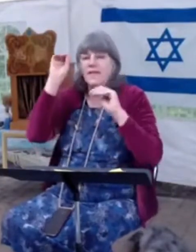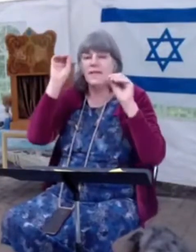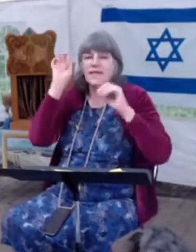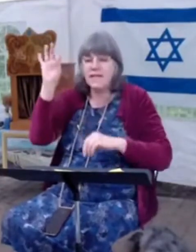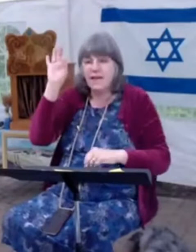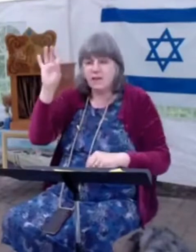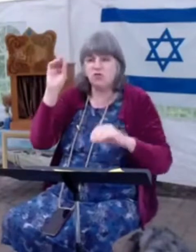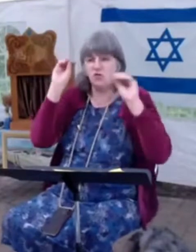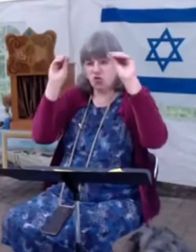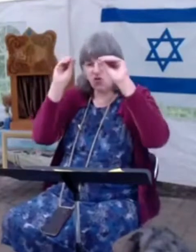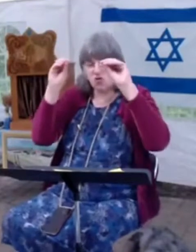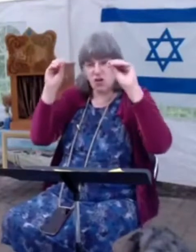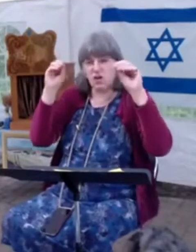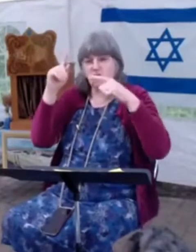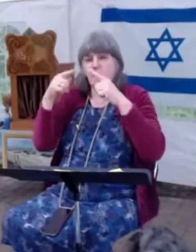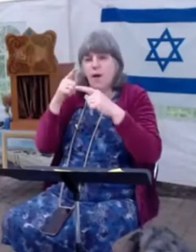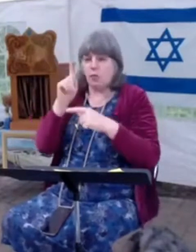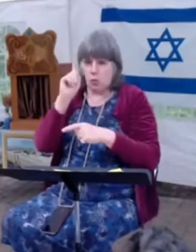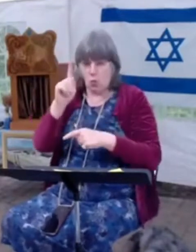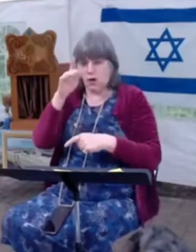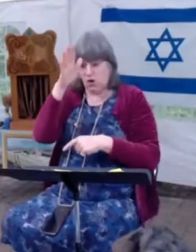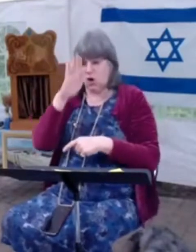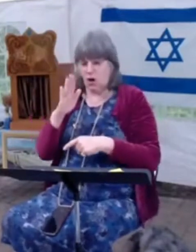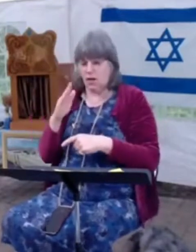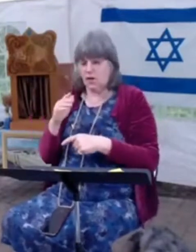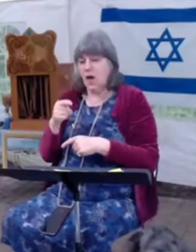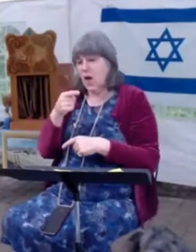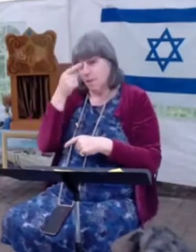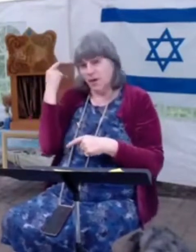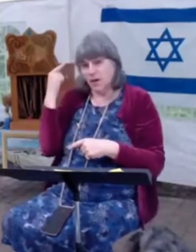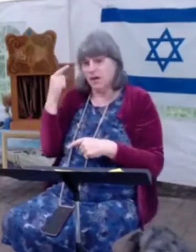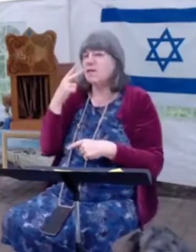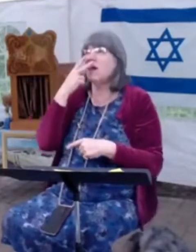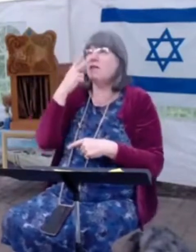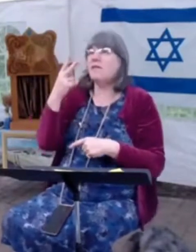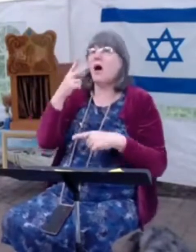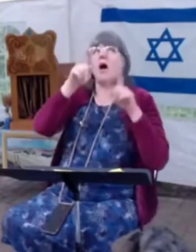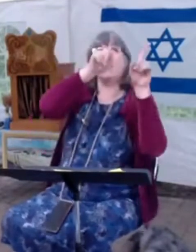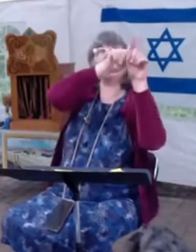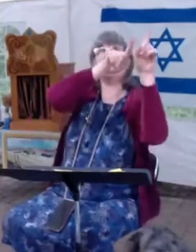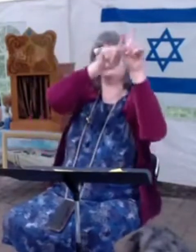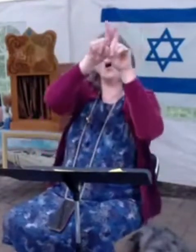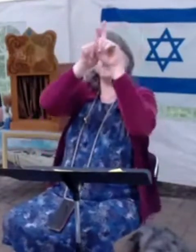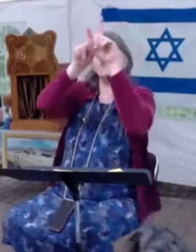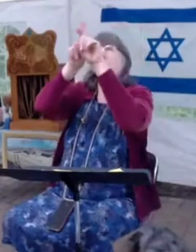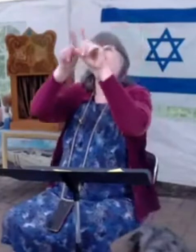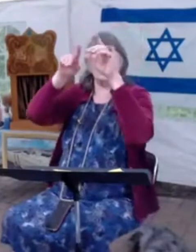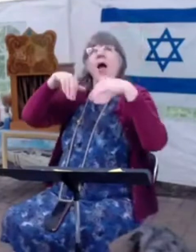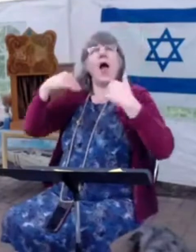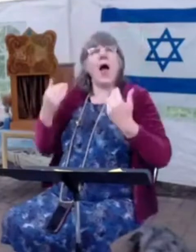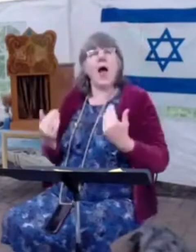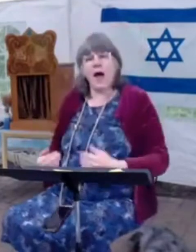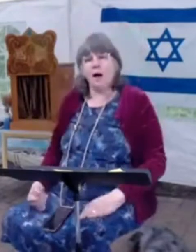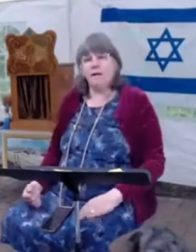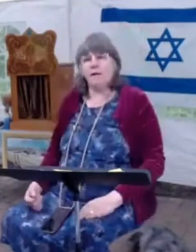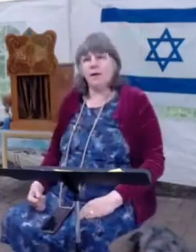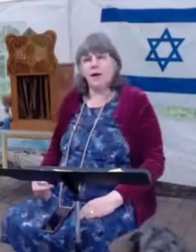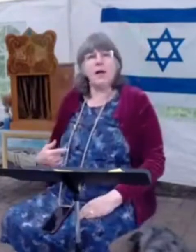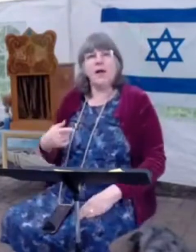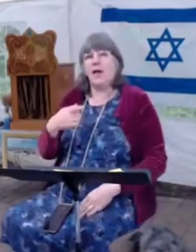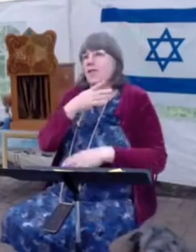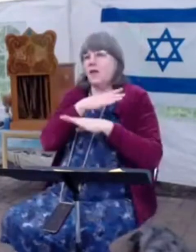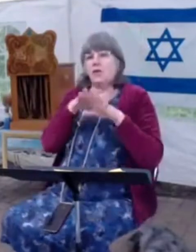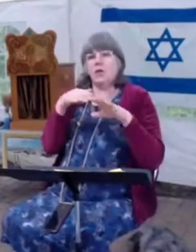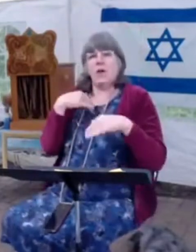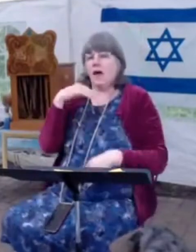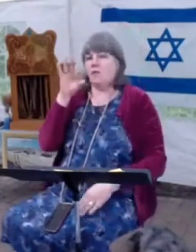it plain that in so far as they cooperate to our advantage, they do it not of their own abilities,